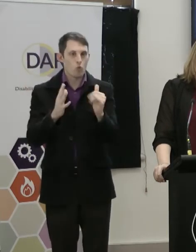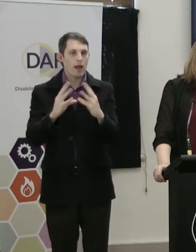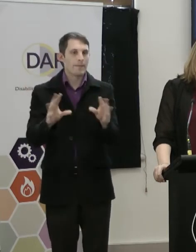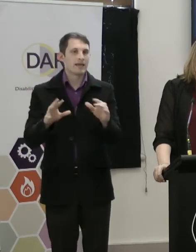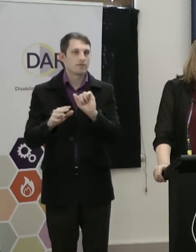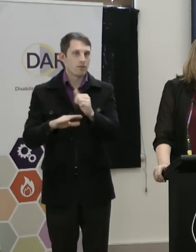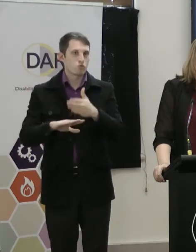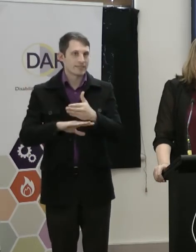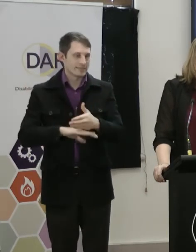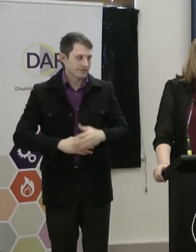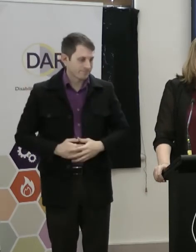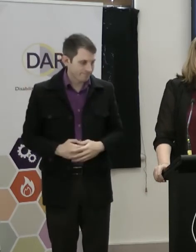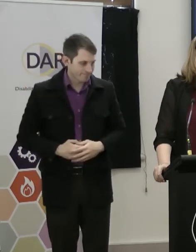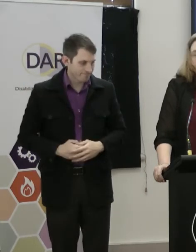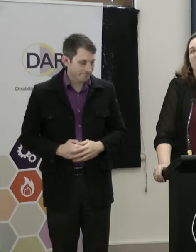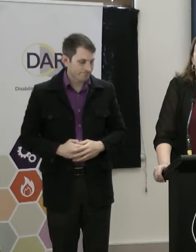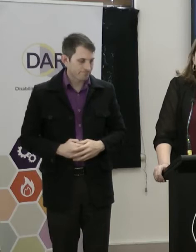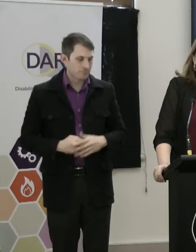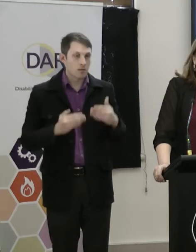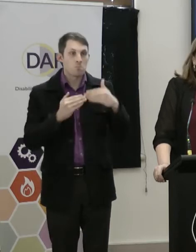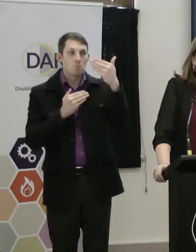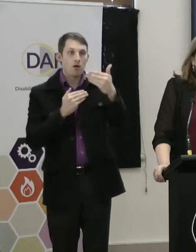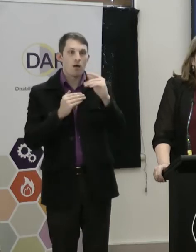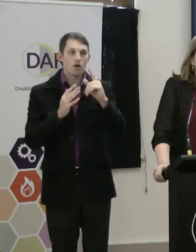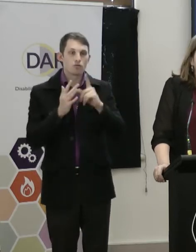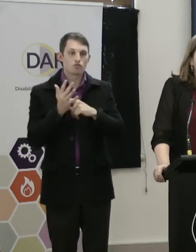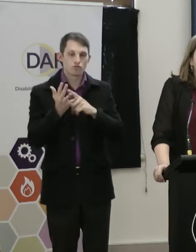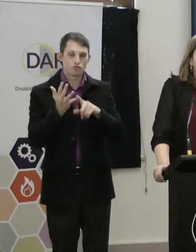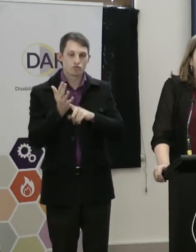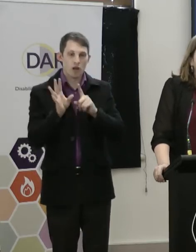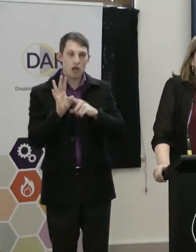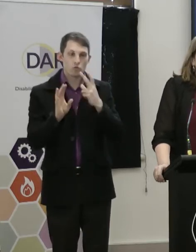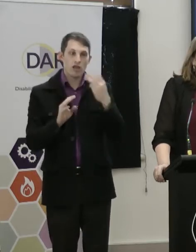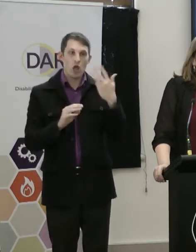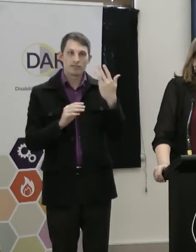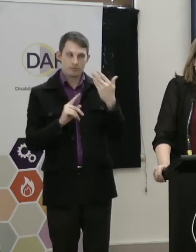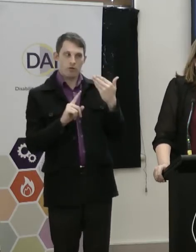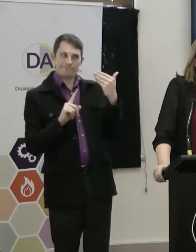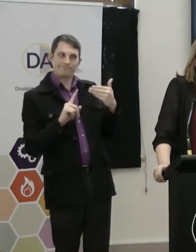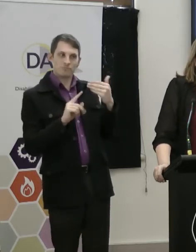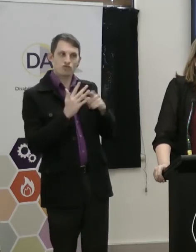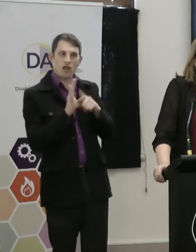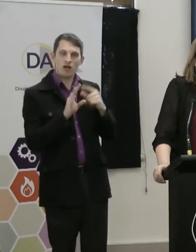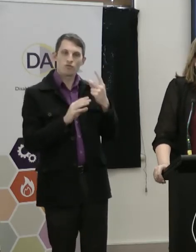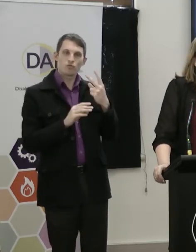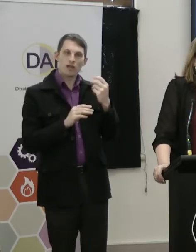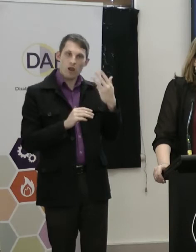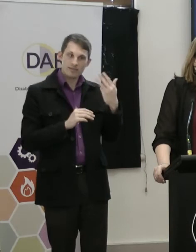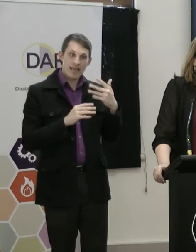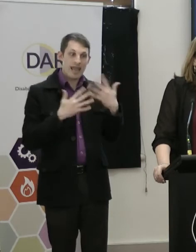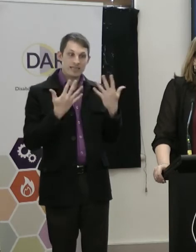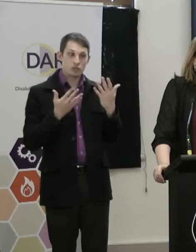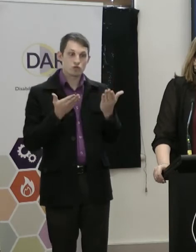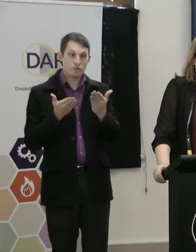practices. So on the 1st of July this year, any provider that was registered with the NDIA